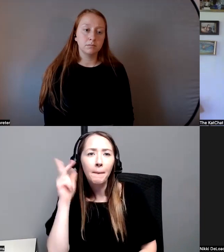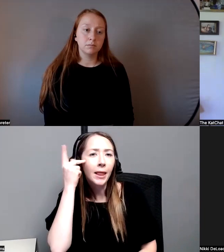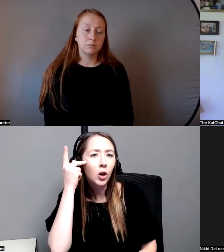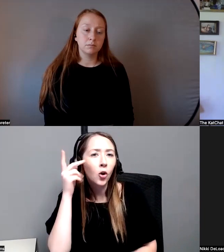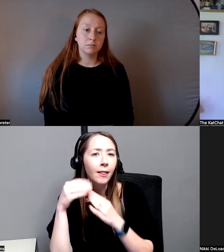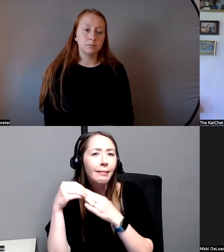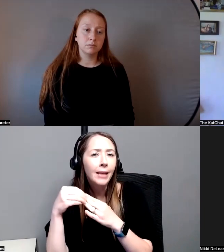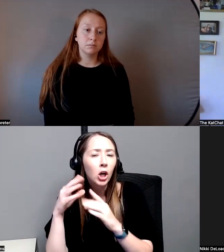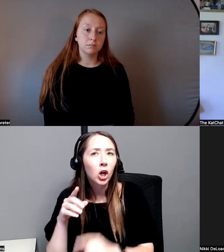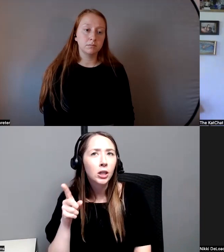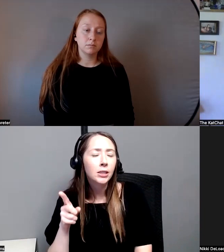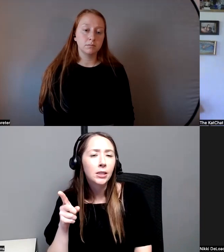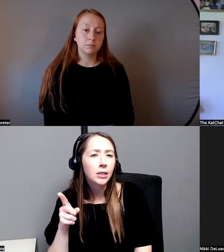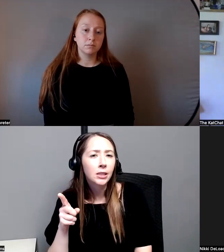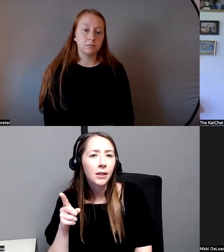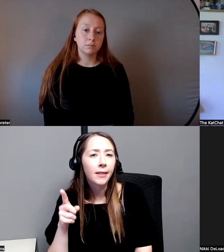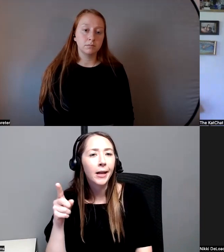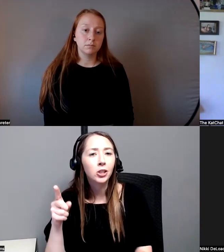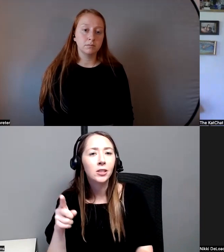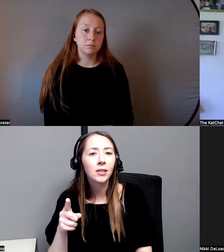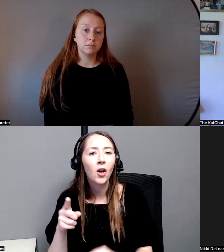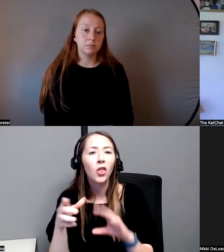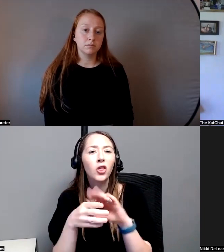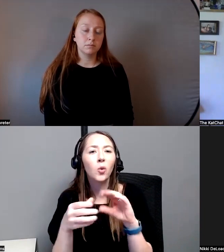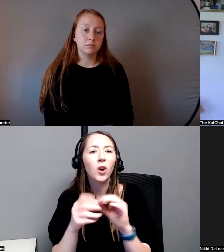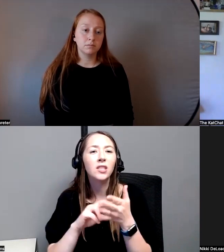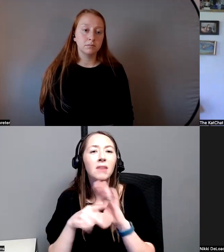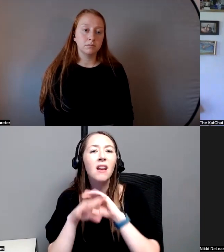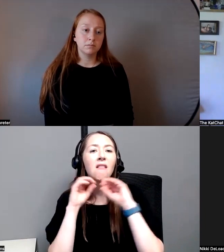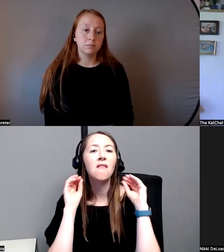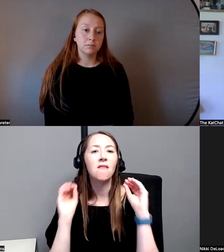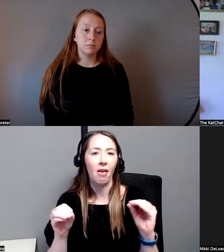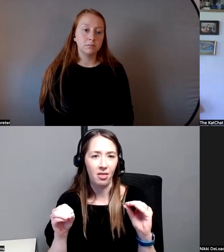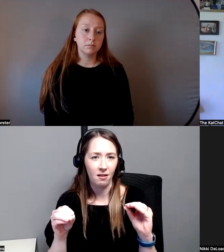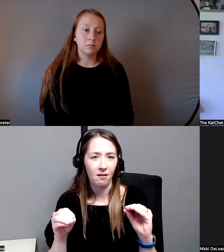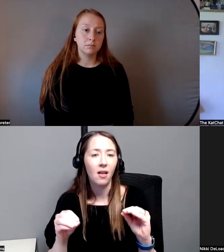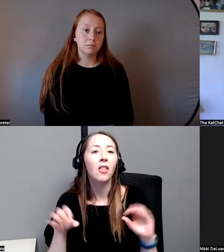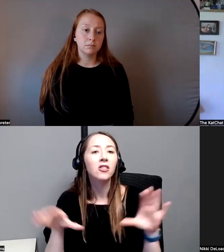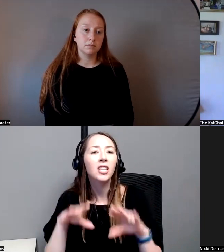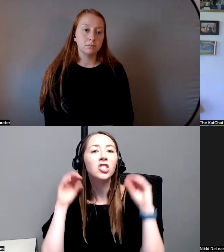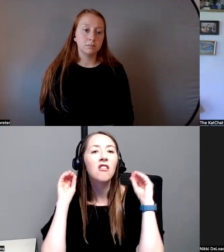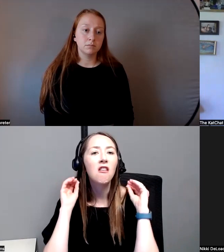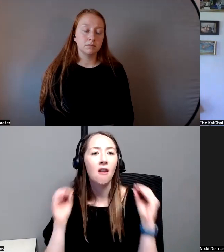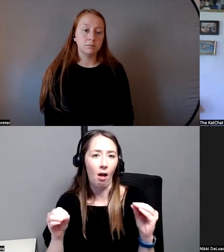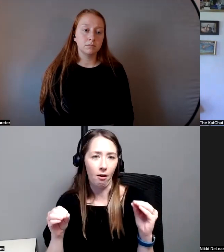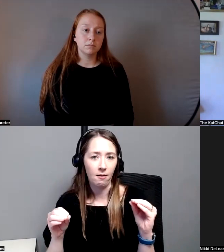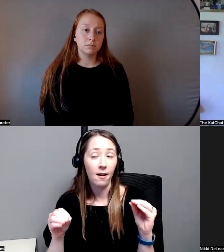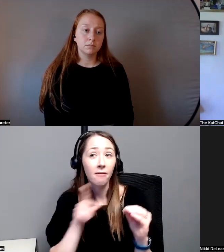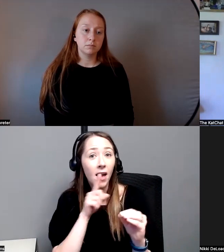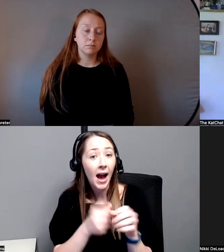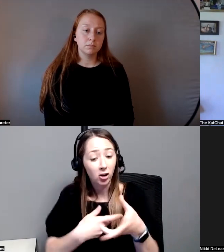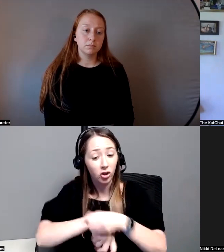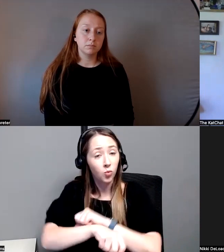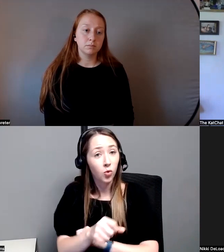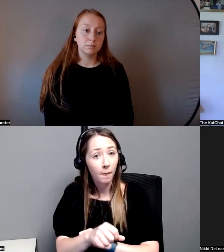to. It's just words. They don't actually take action. You know, because if they did take action,